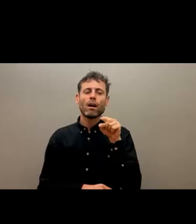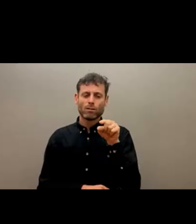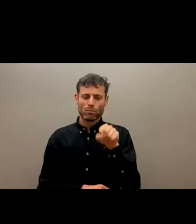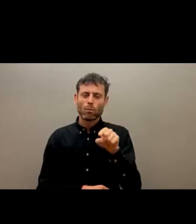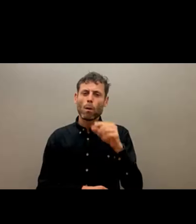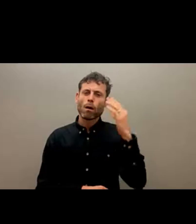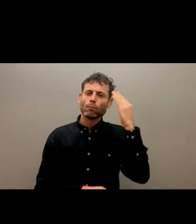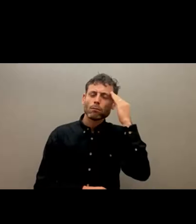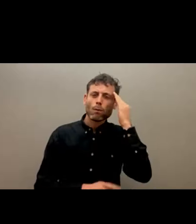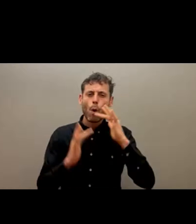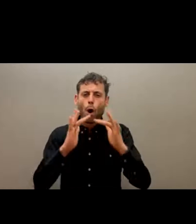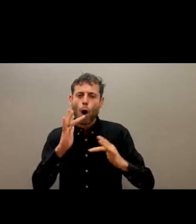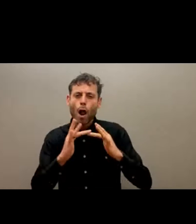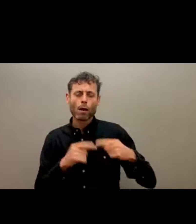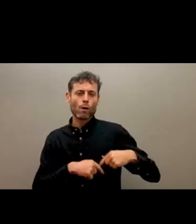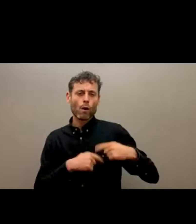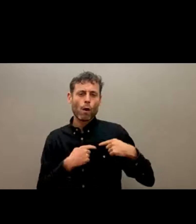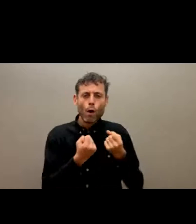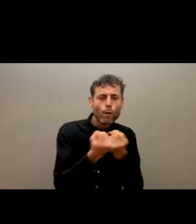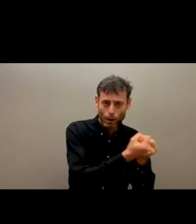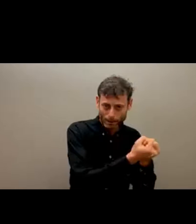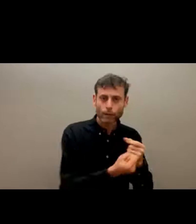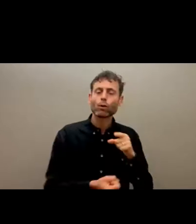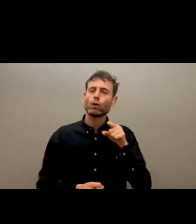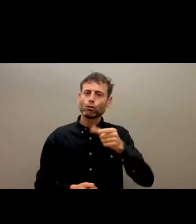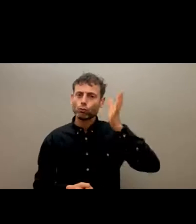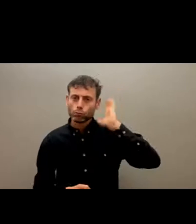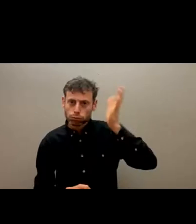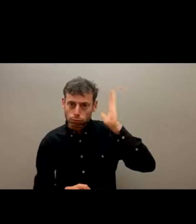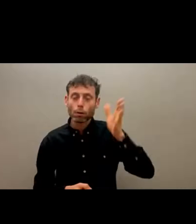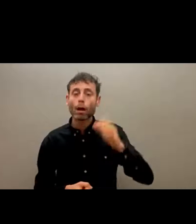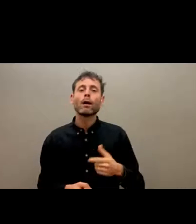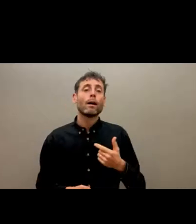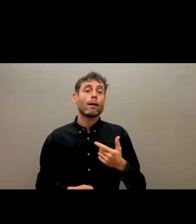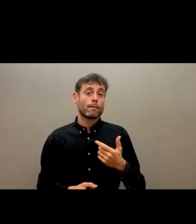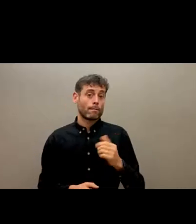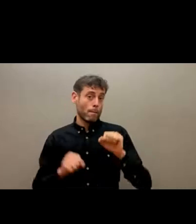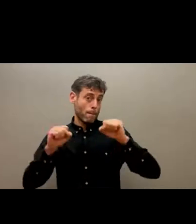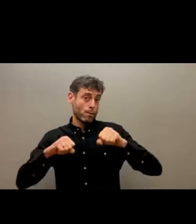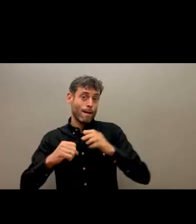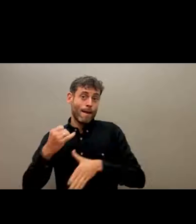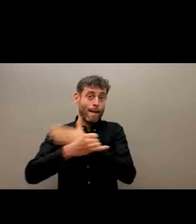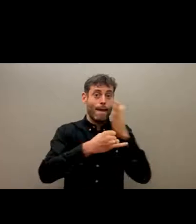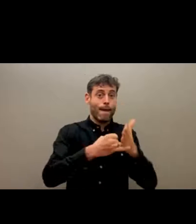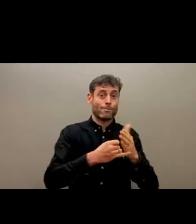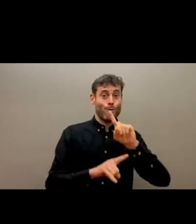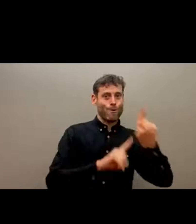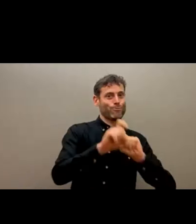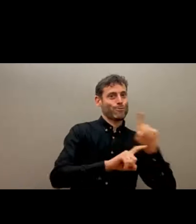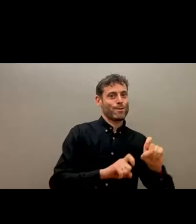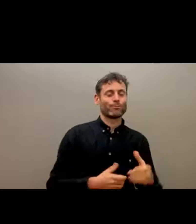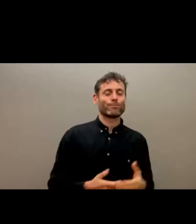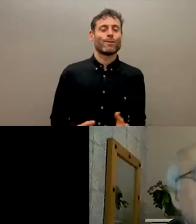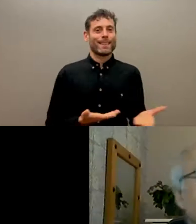they come to you, and they'll be gathered for a Q&A session at the end. So Mark, I invite you to introduce yourself to